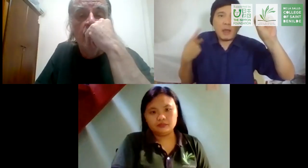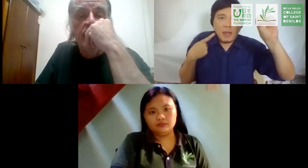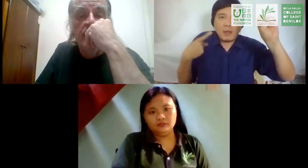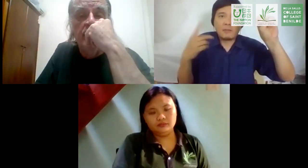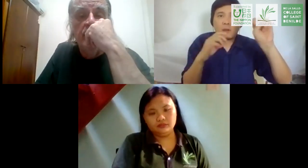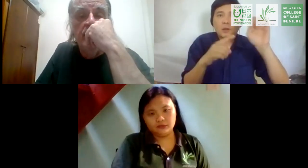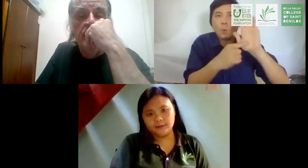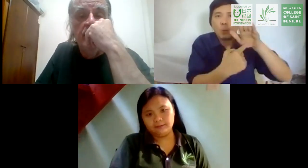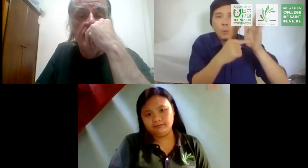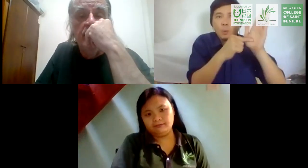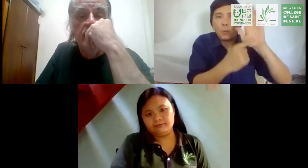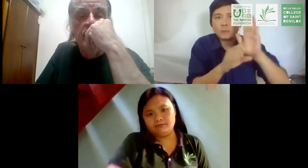Okay.